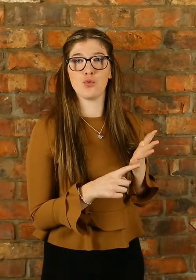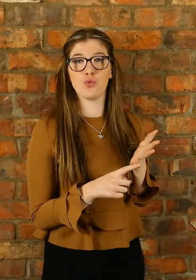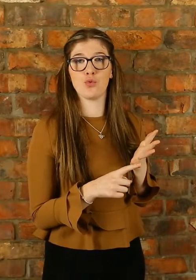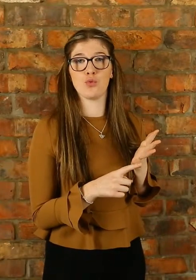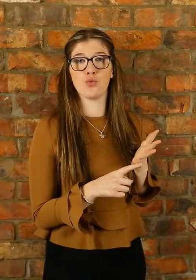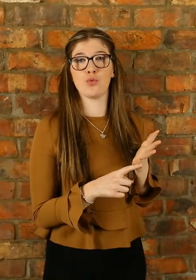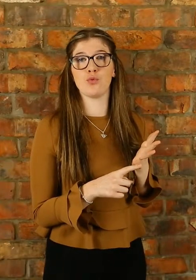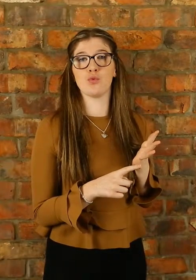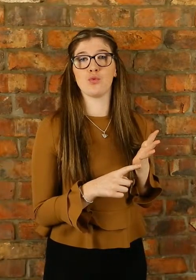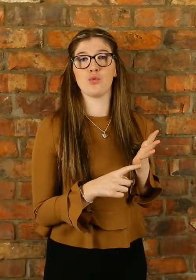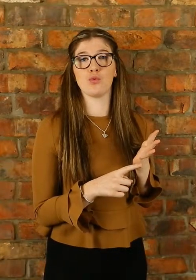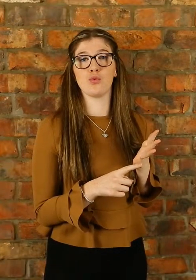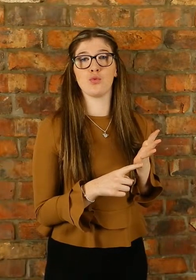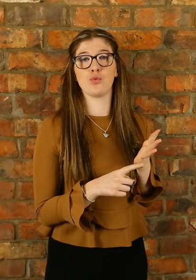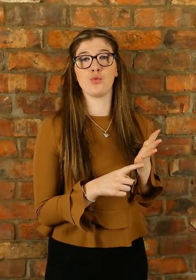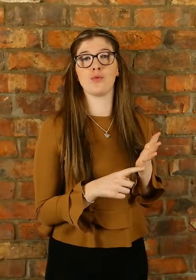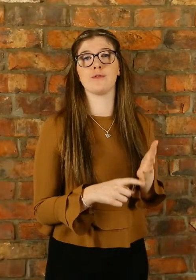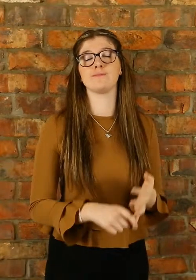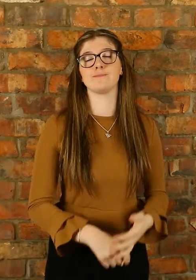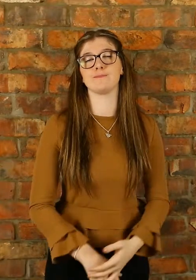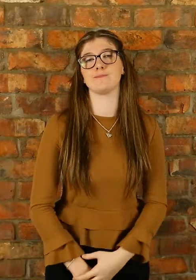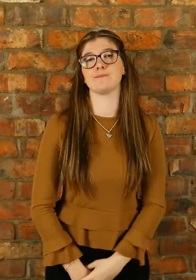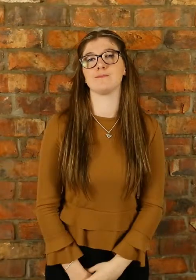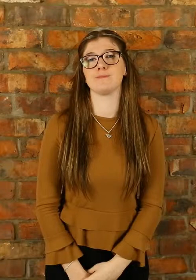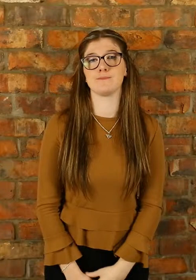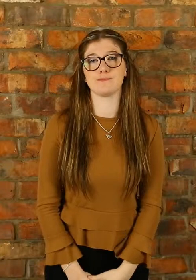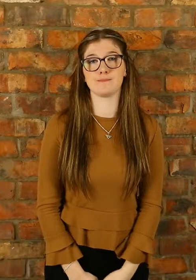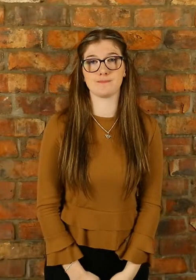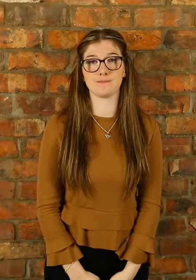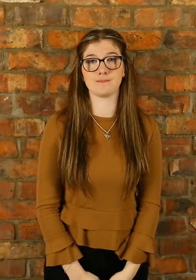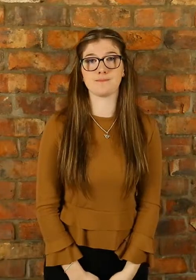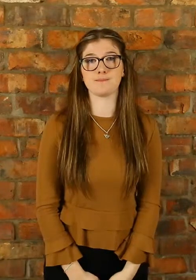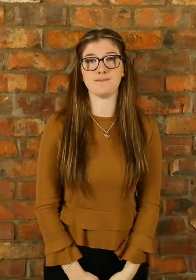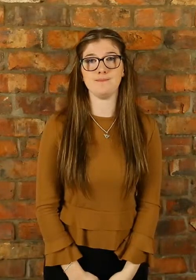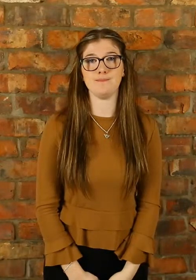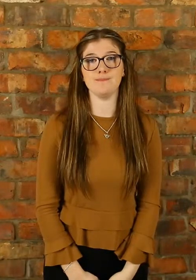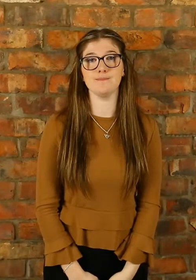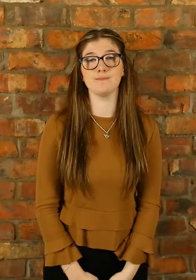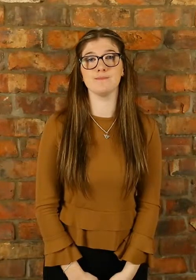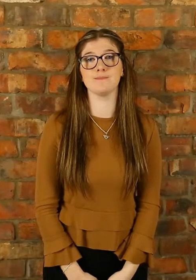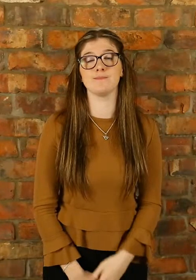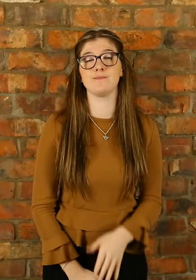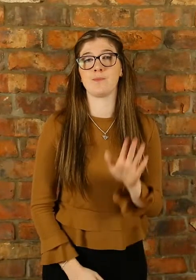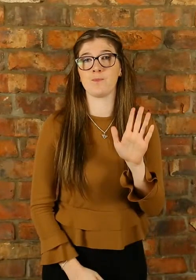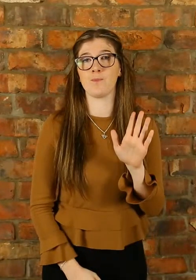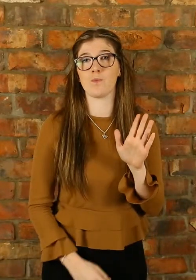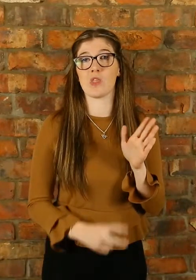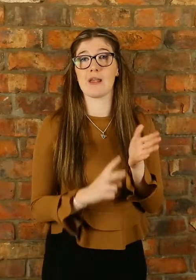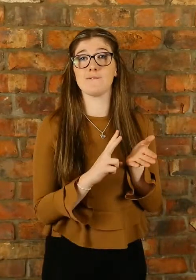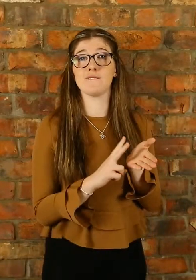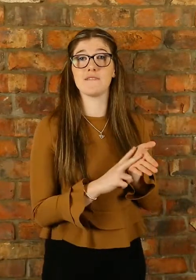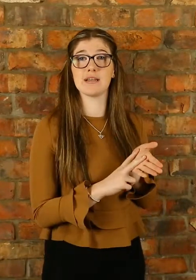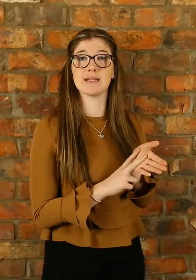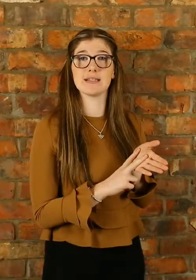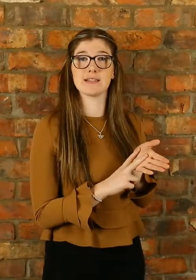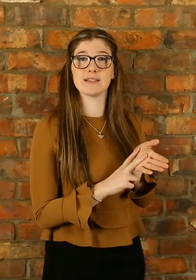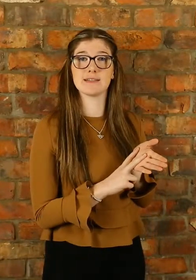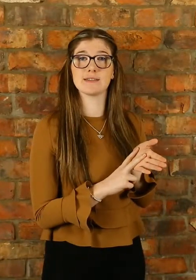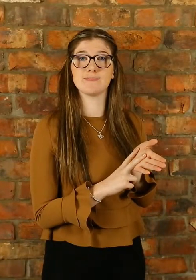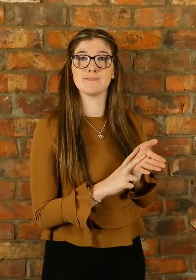is your index finger pointing to your little finger. Next is the handshake for V.